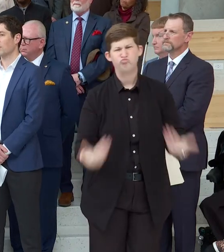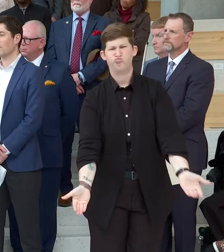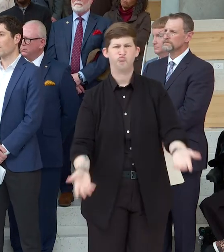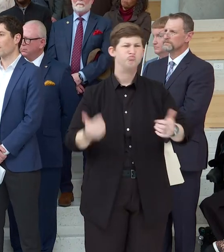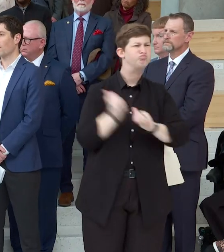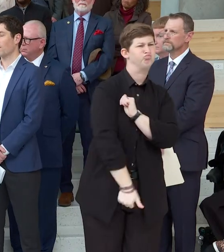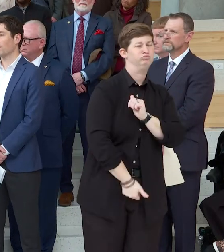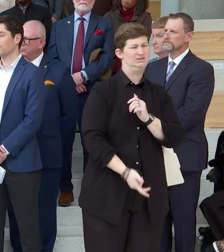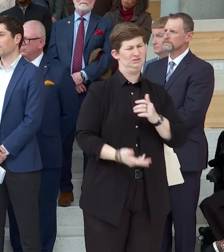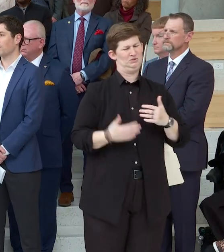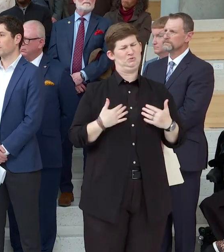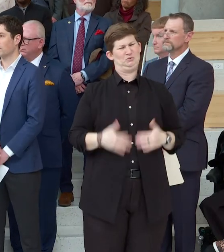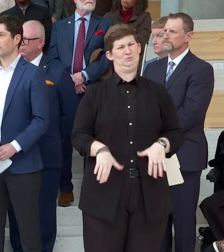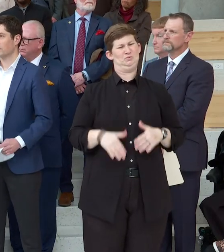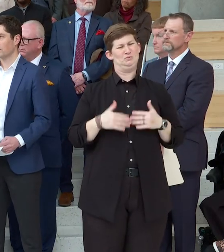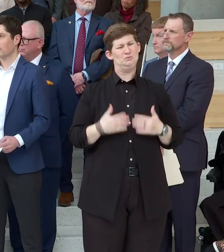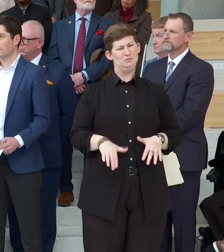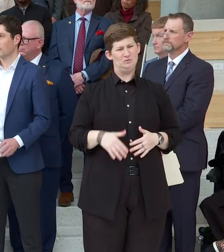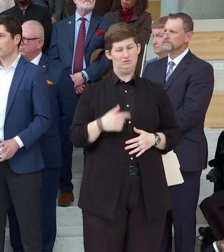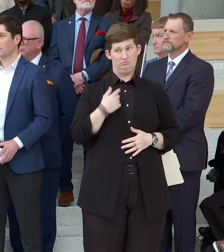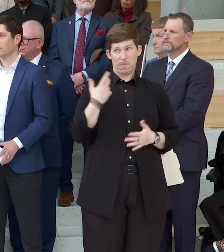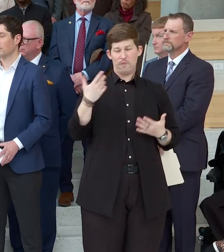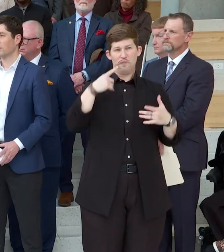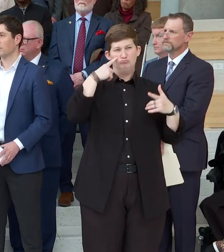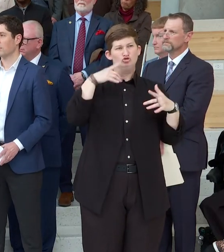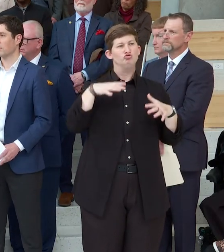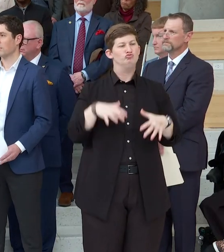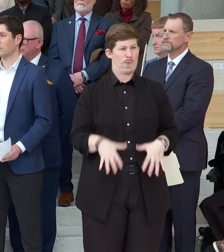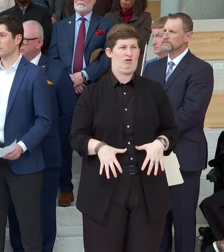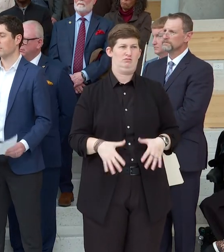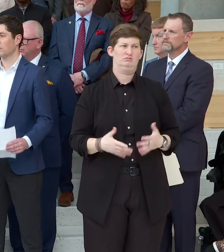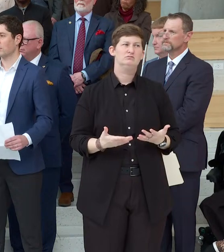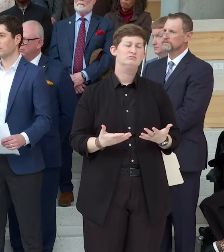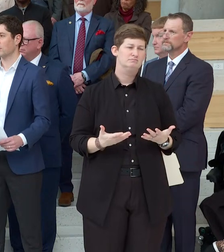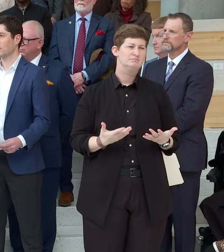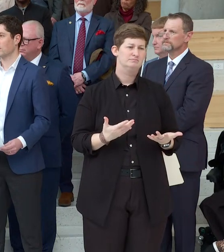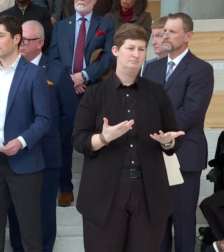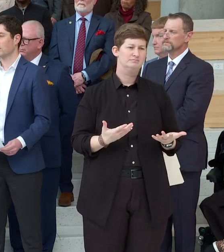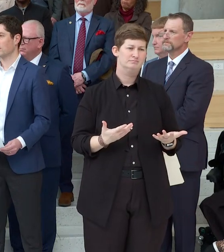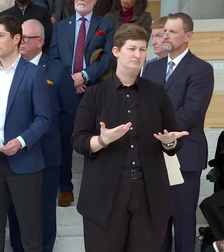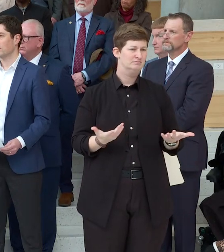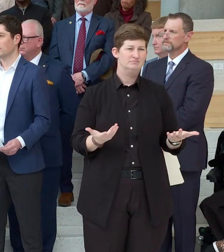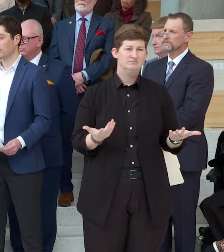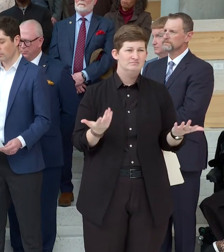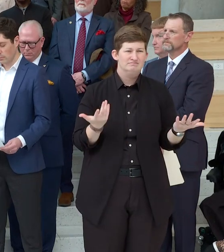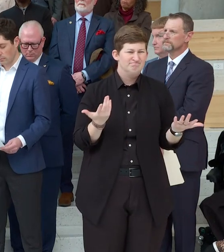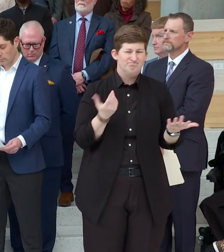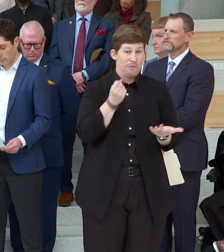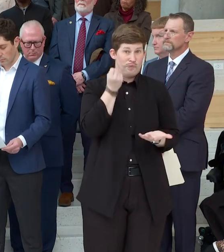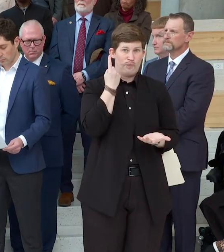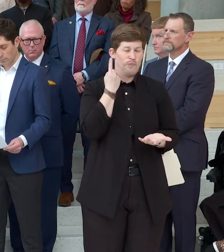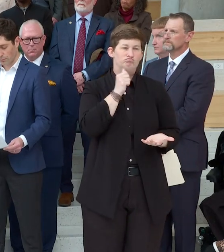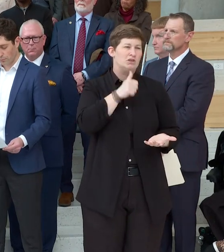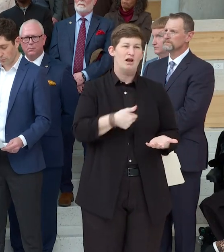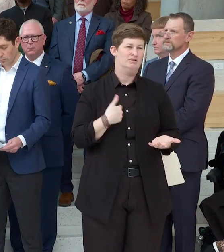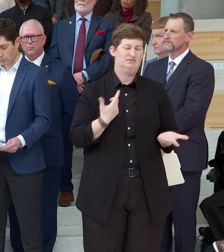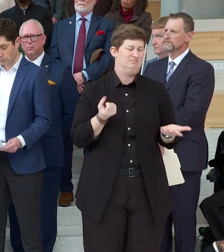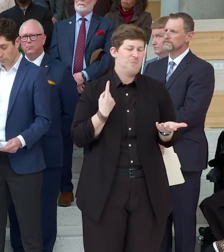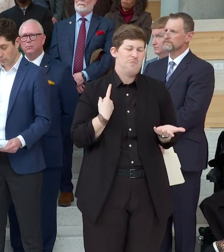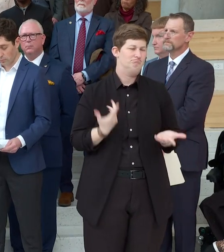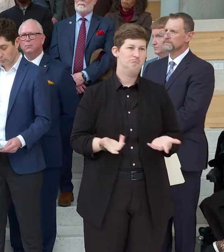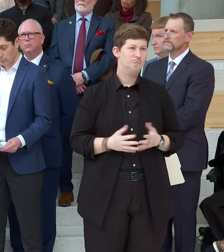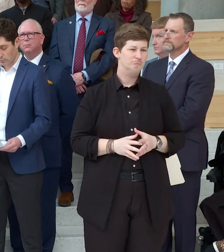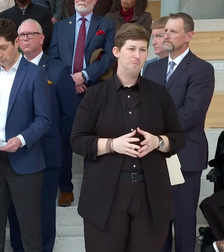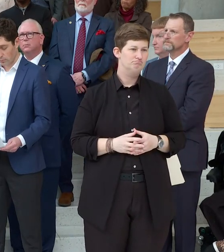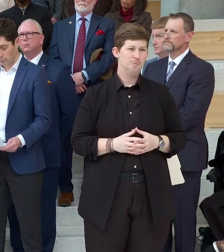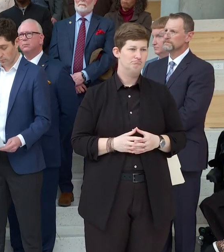more well thought plan. It just doesn't make sense to me. So that's what I